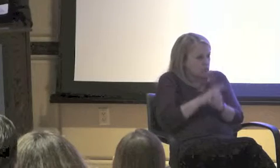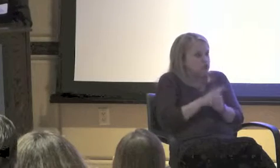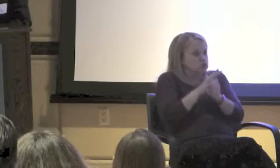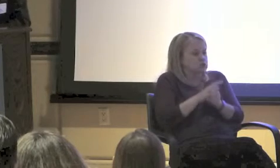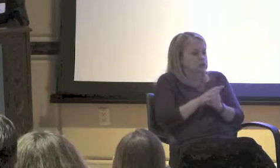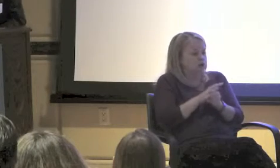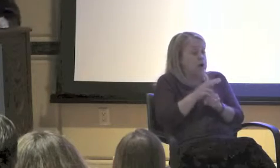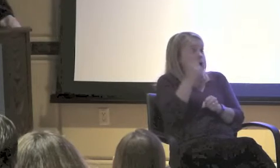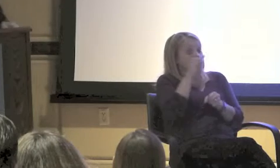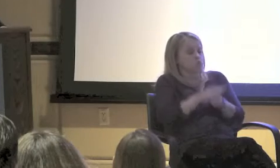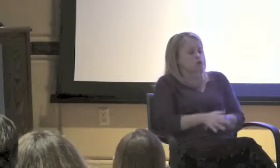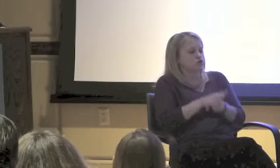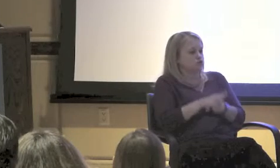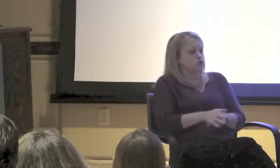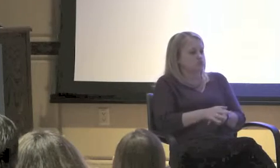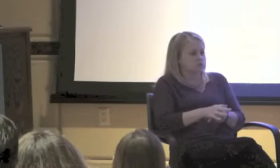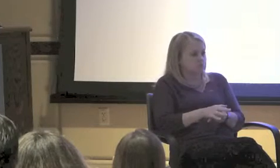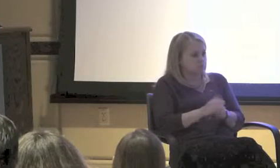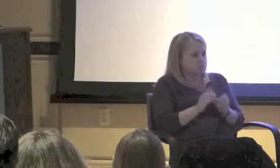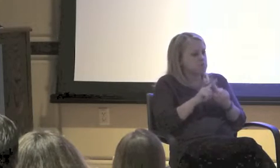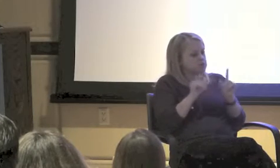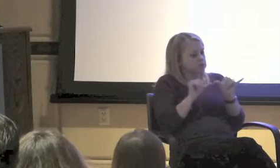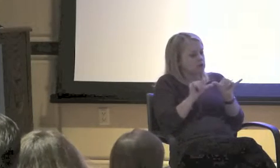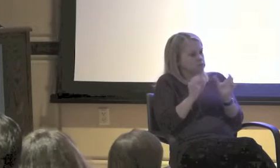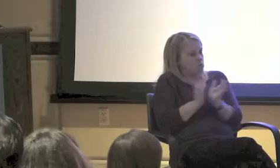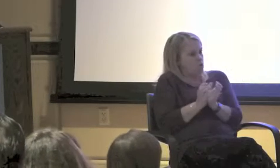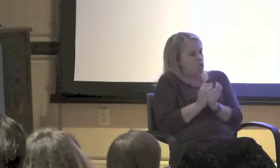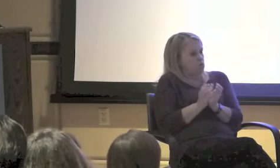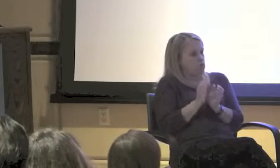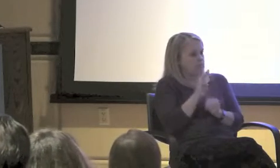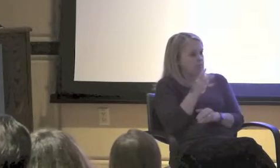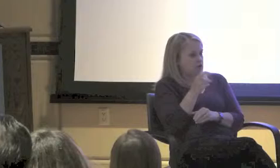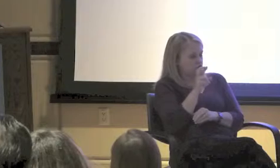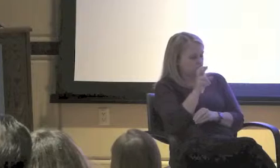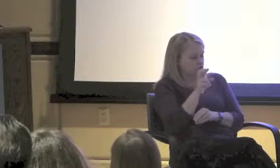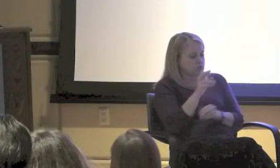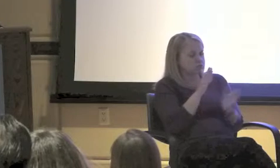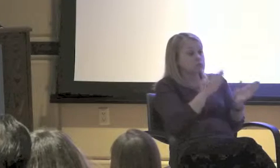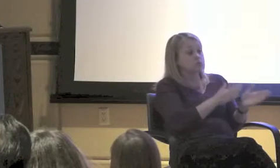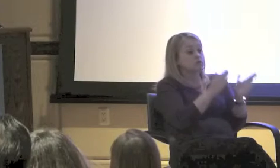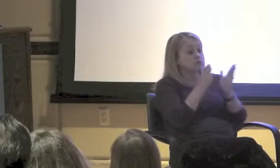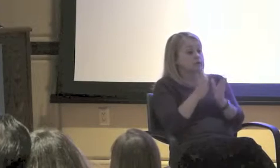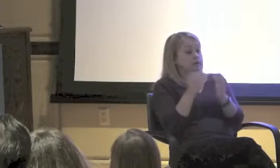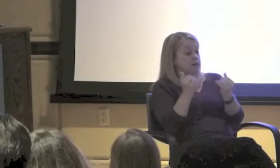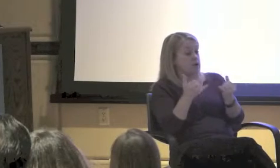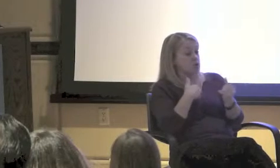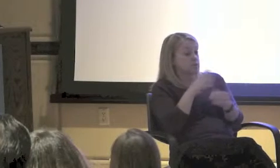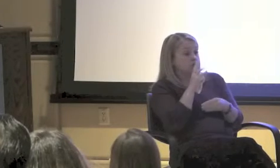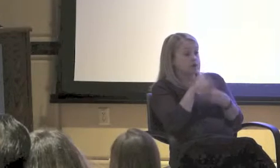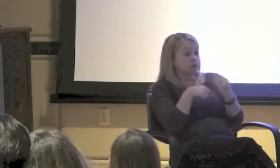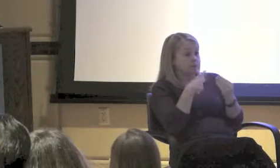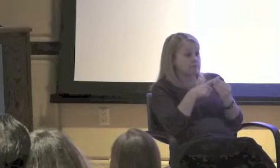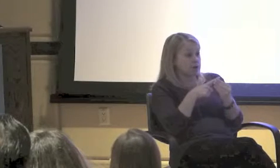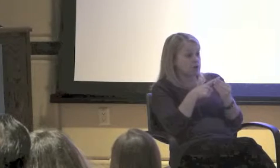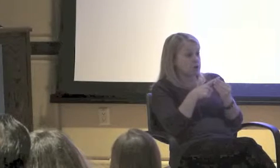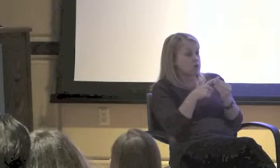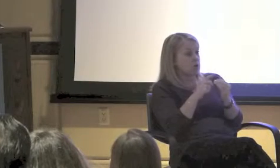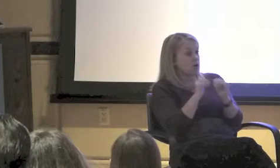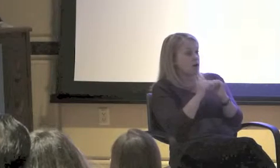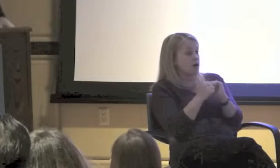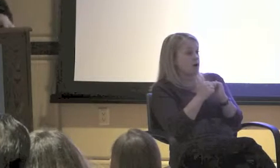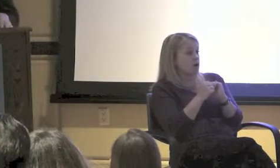bladder. I'm going to move on and then talk a little bit about procedures